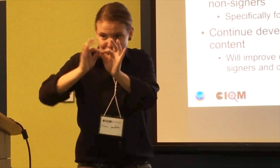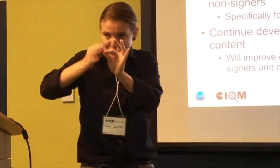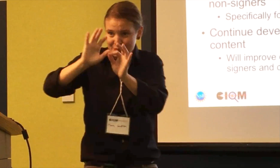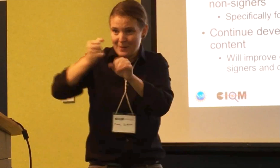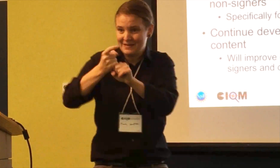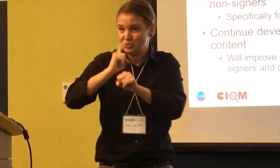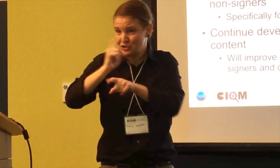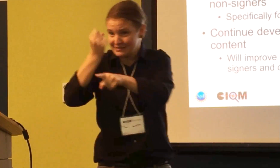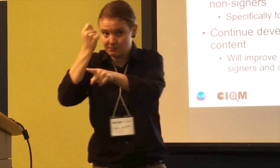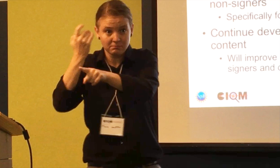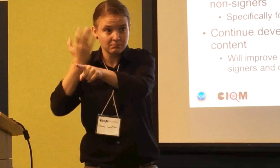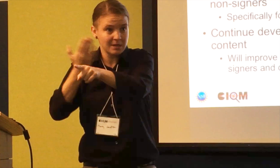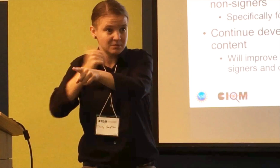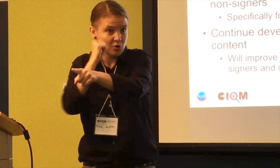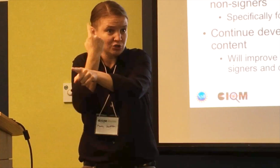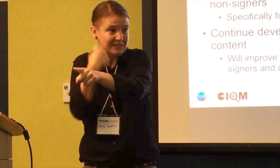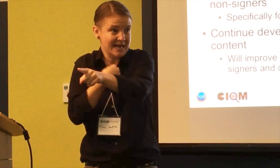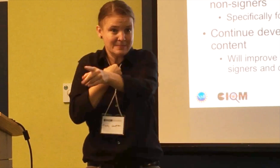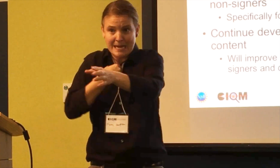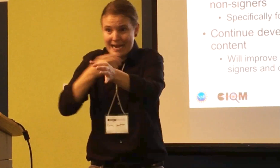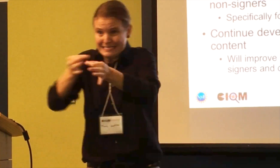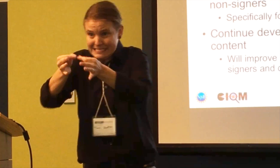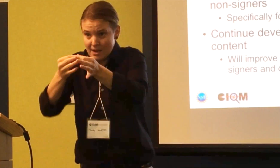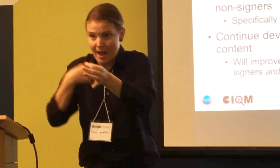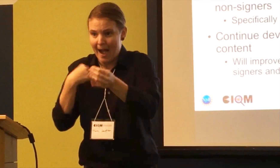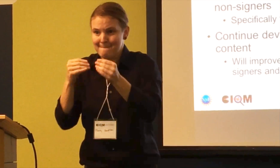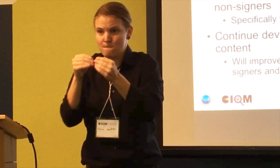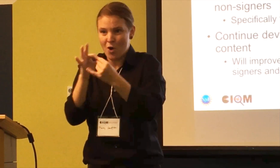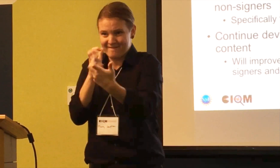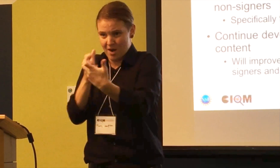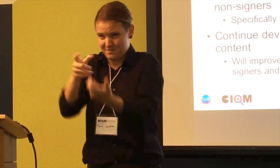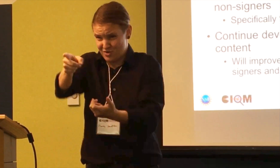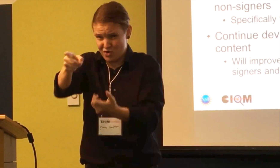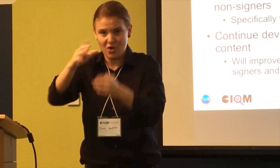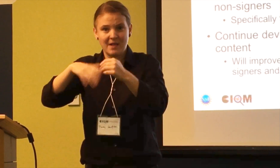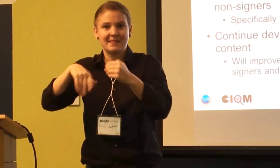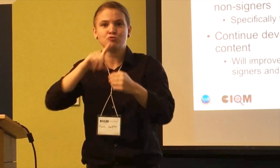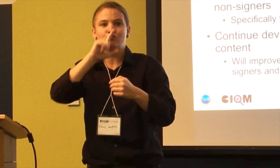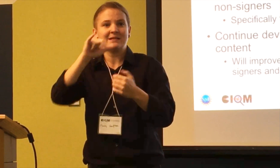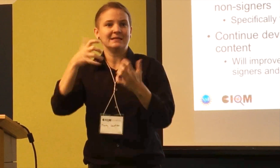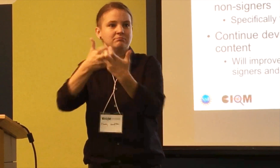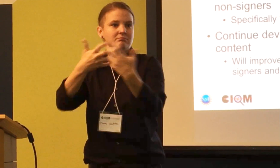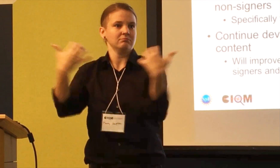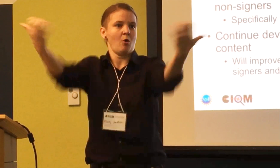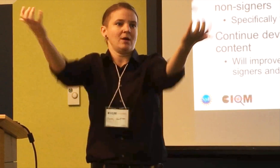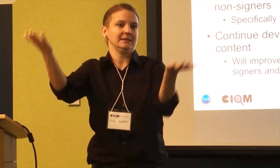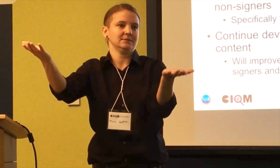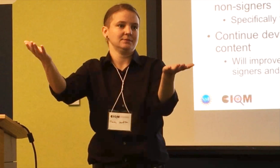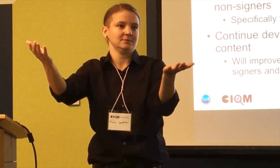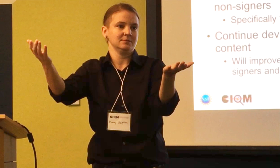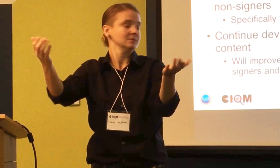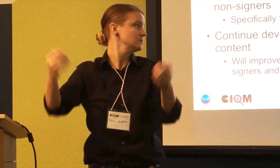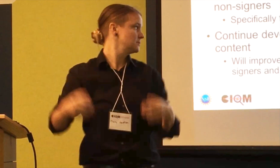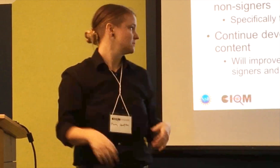language by jumping into my L2. And then fingerspelling is a really complex set